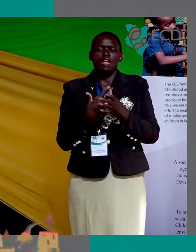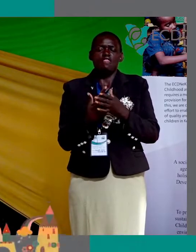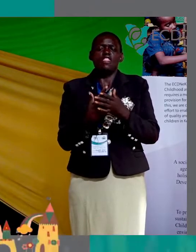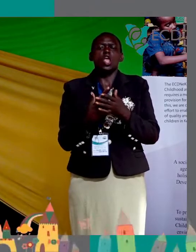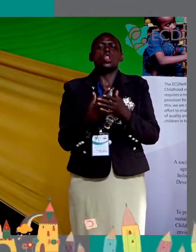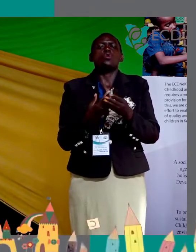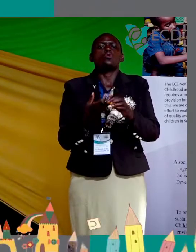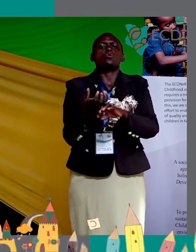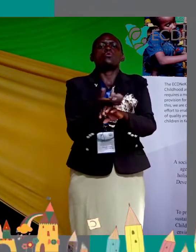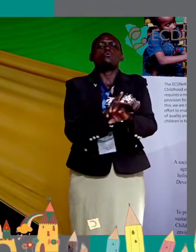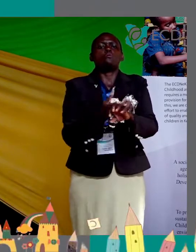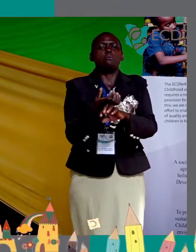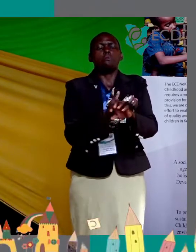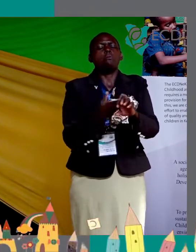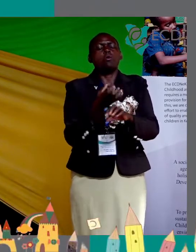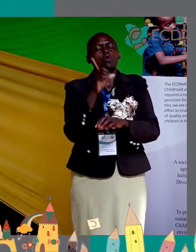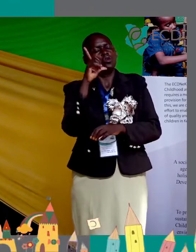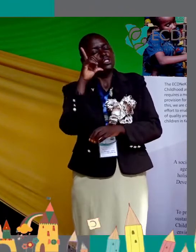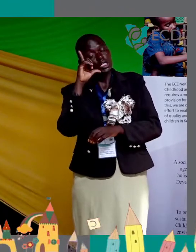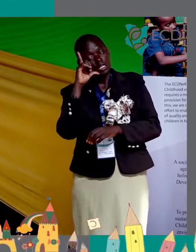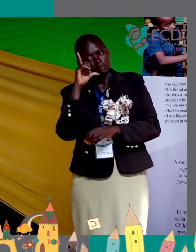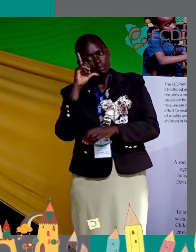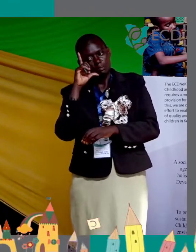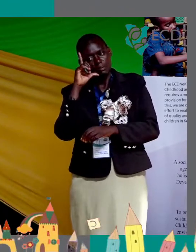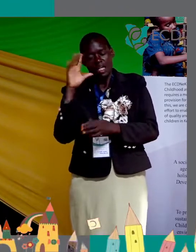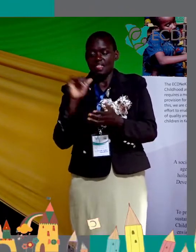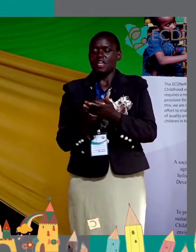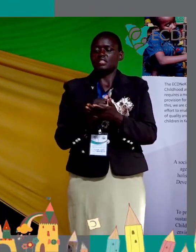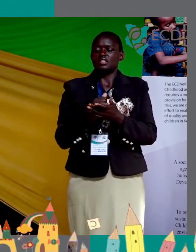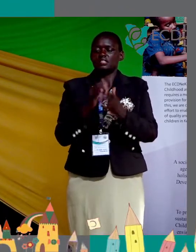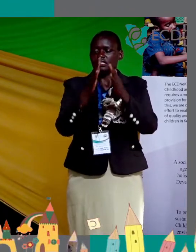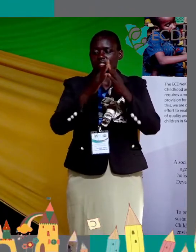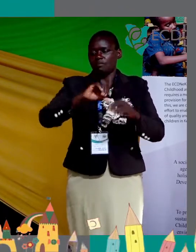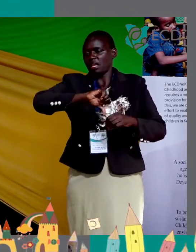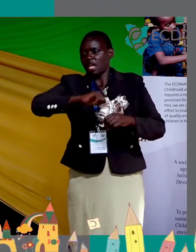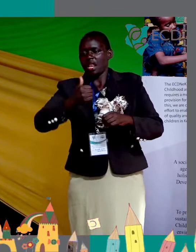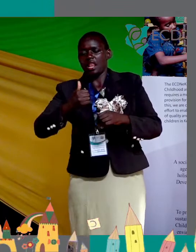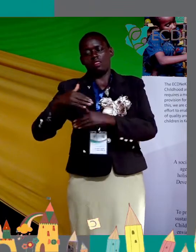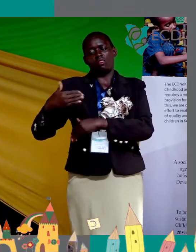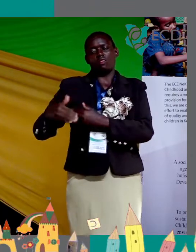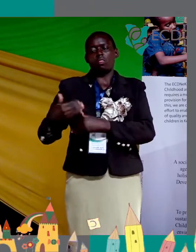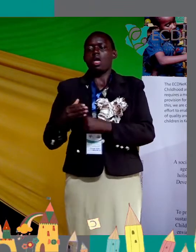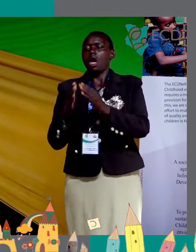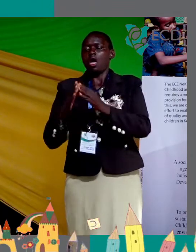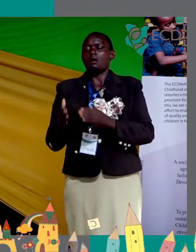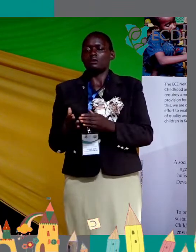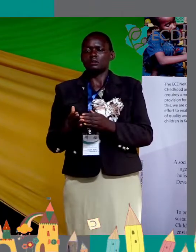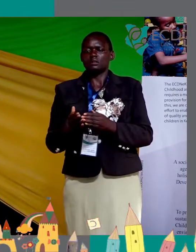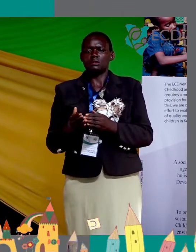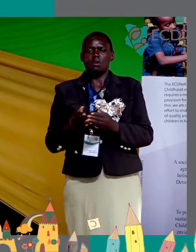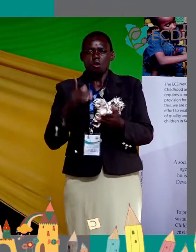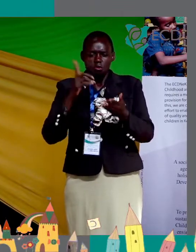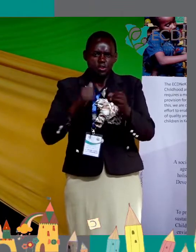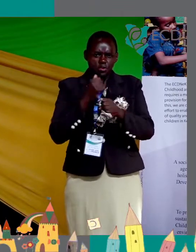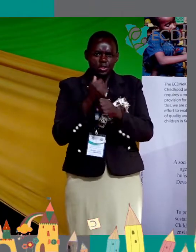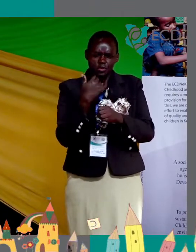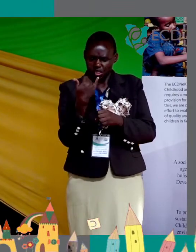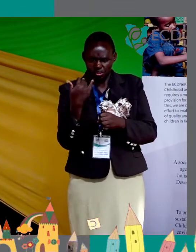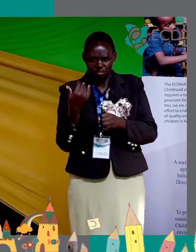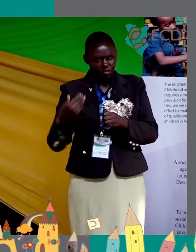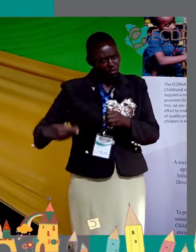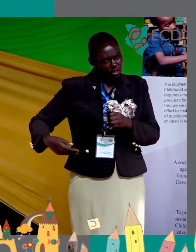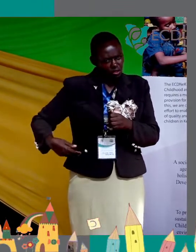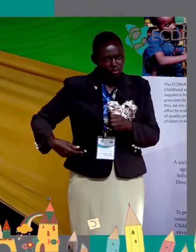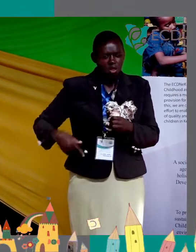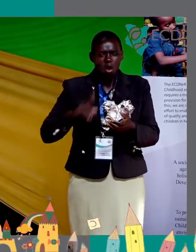sleep. In Luo communities, borrowing sleep in the neighborhood. What is it that we are doing to this adolescent, or